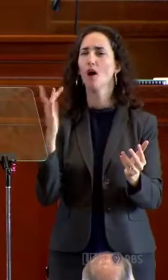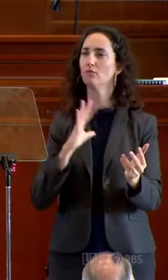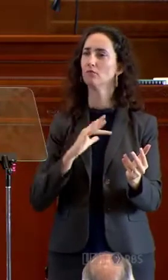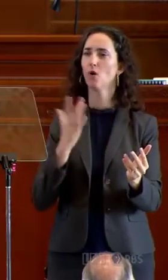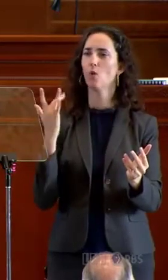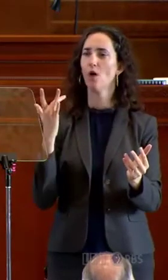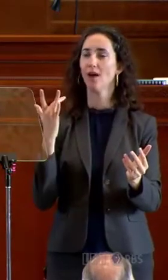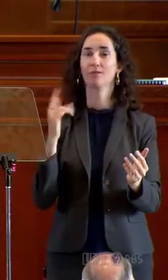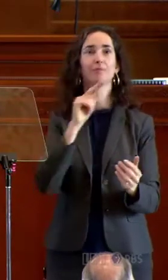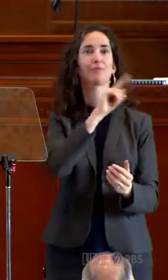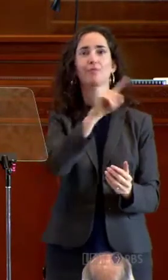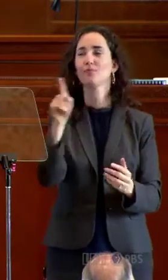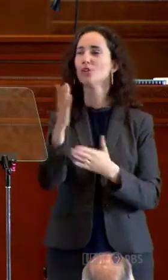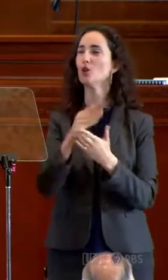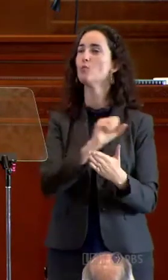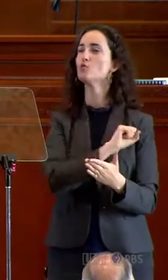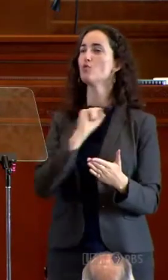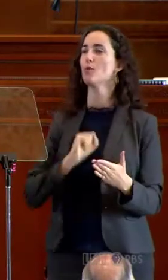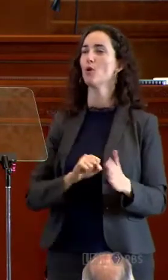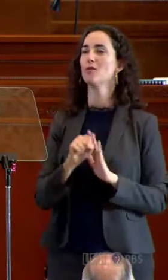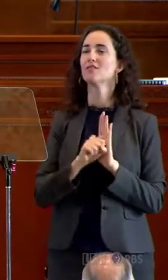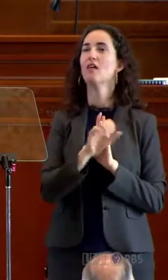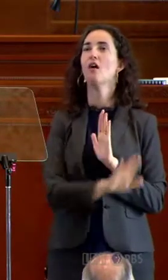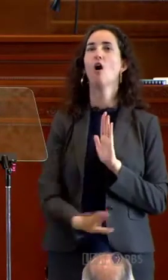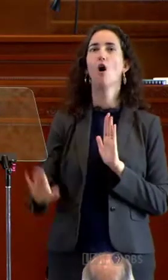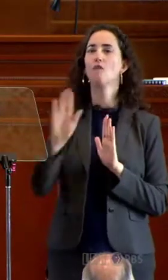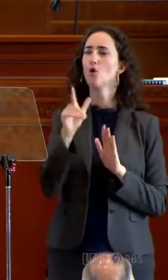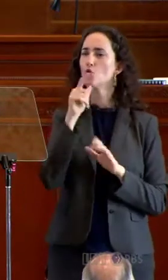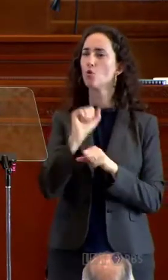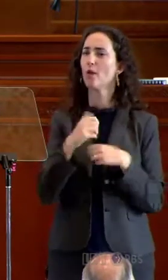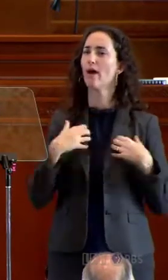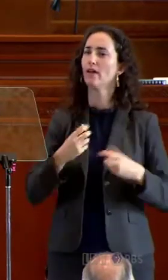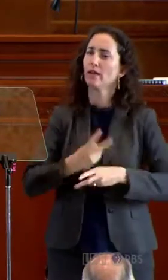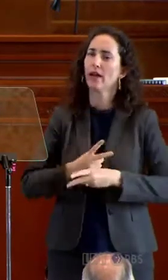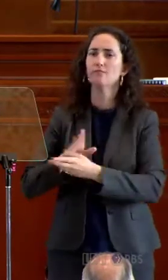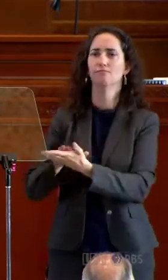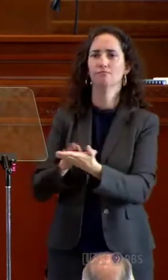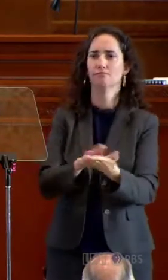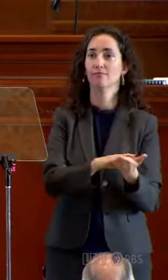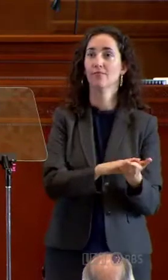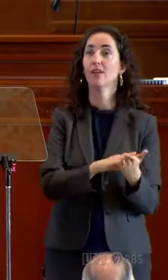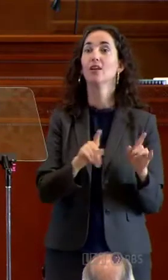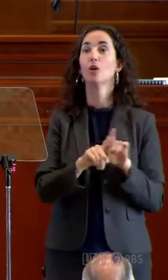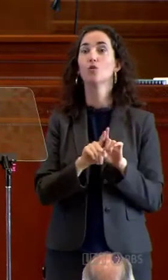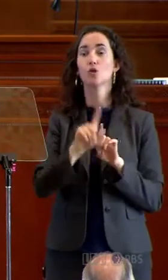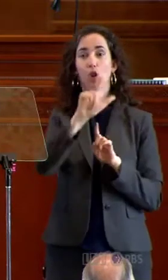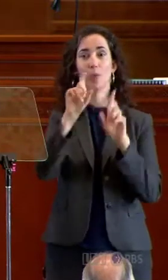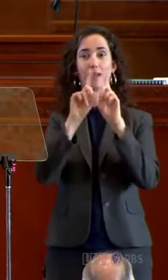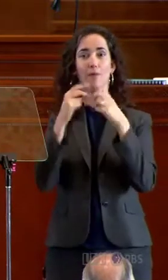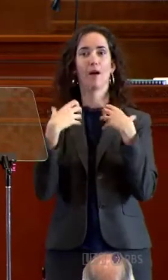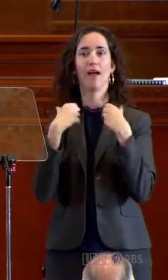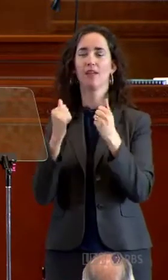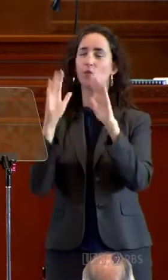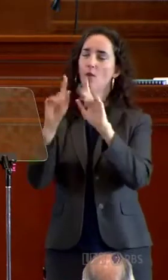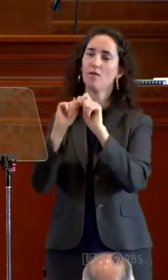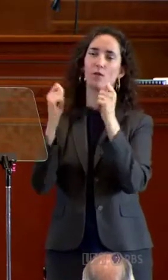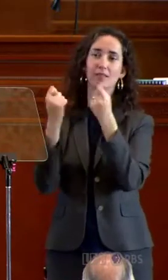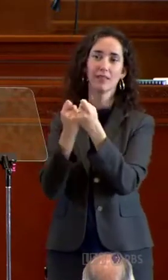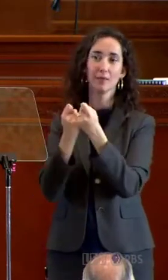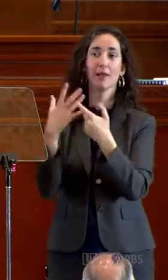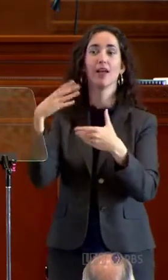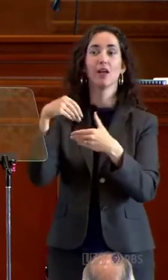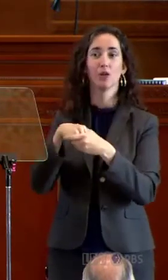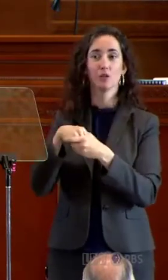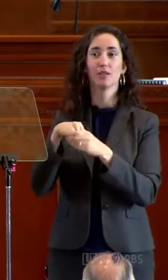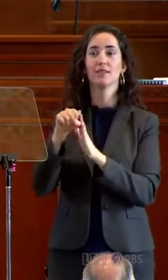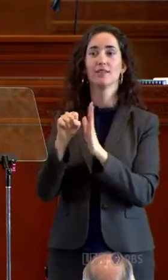to the healthcare heroes around the state of Louisiana, and also the stalwart team at the Louisiana Department of Health, including